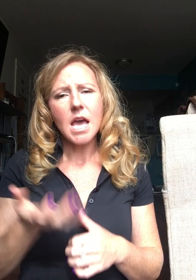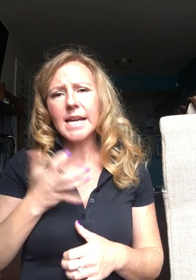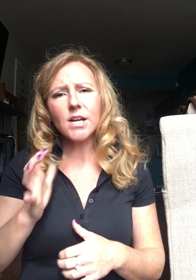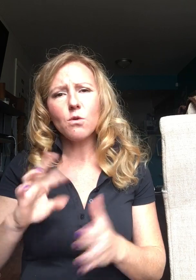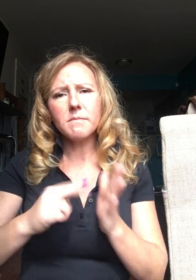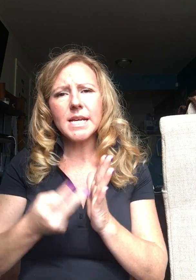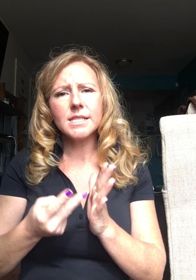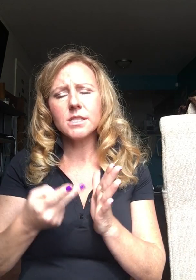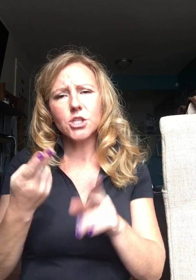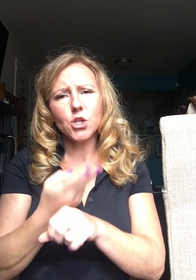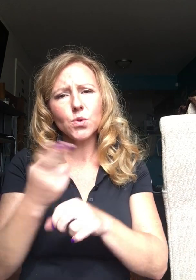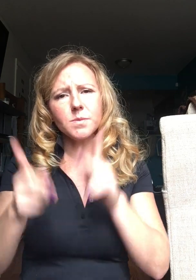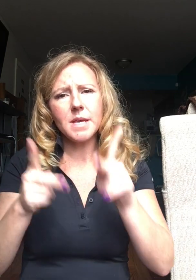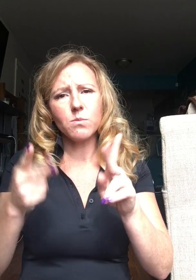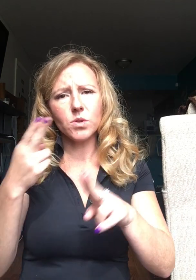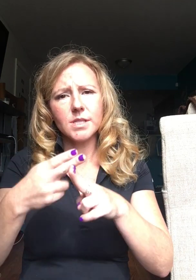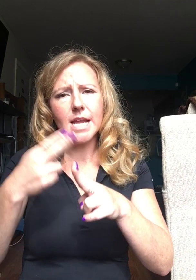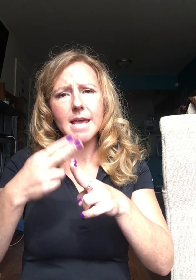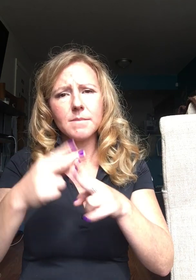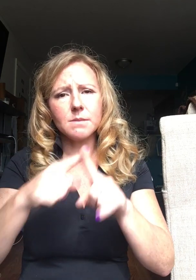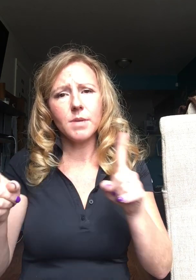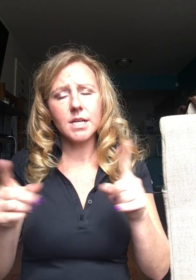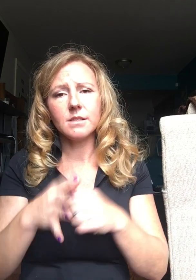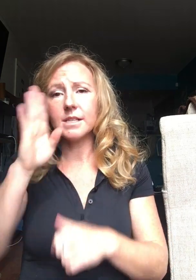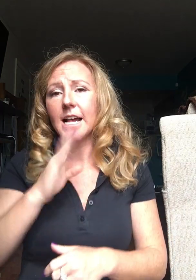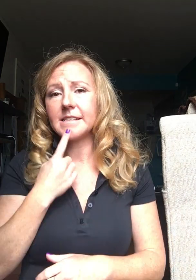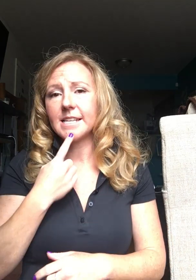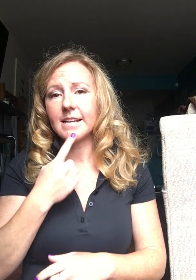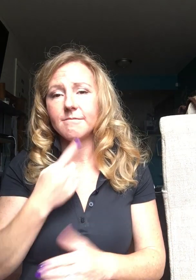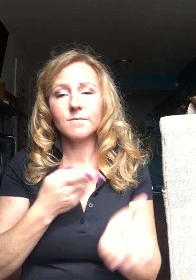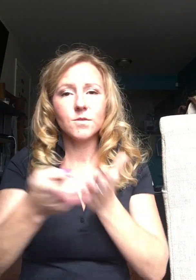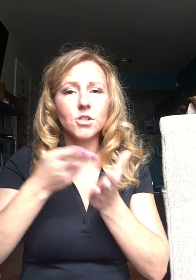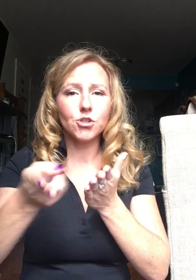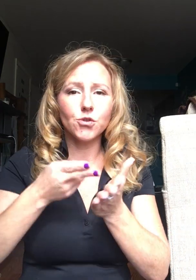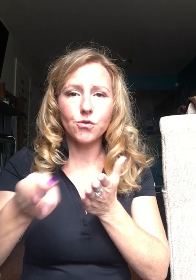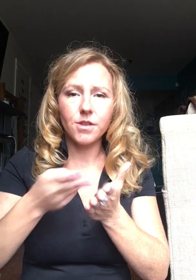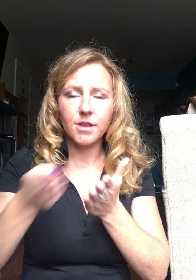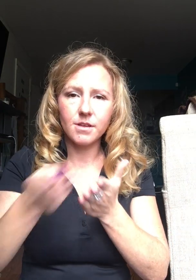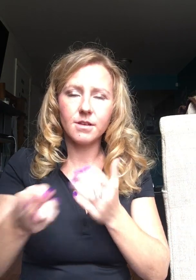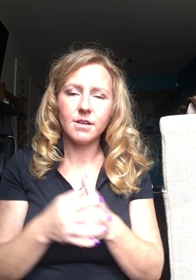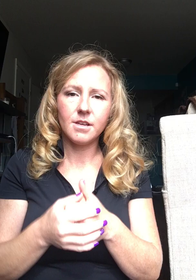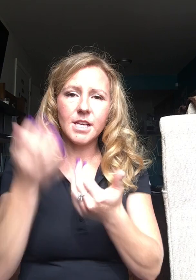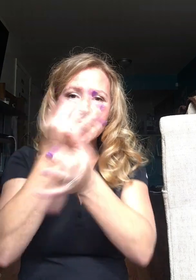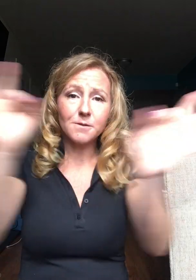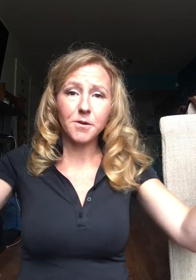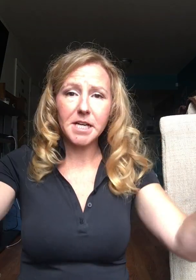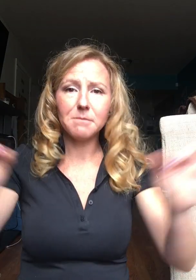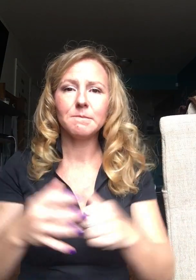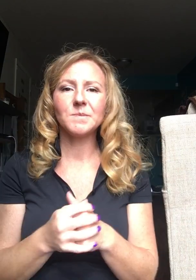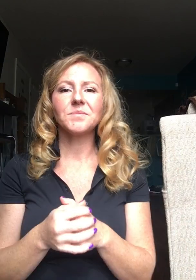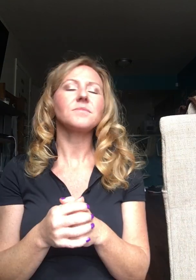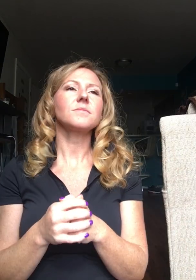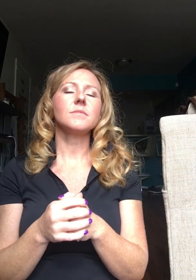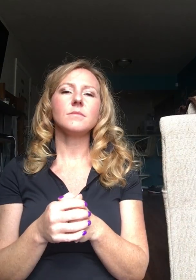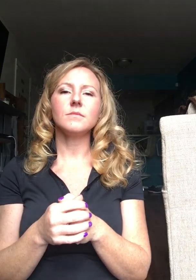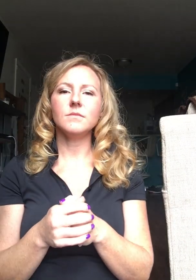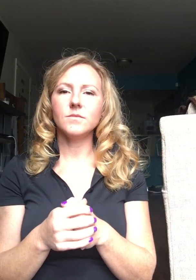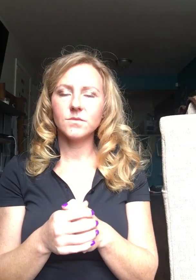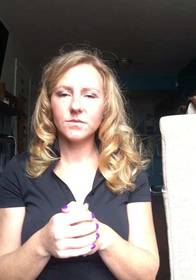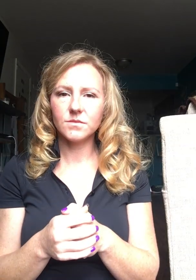And I don't mean to use people's names, but God said, truth is freedom.